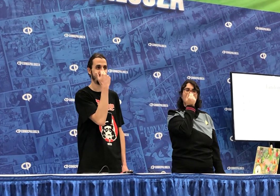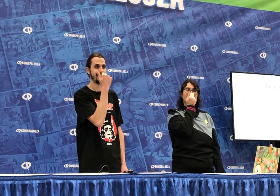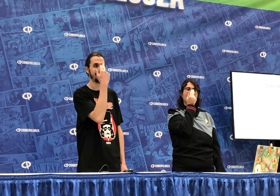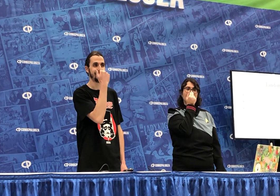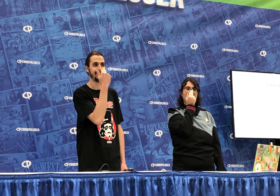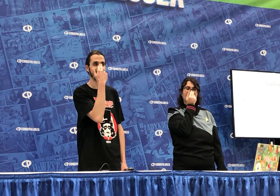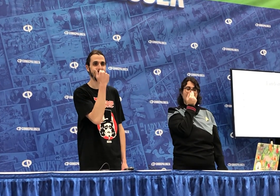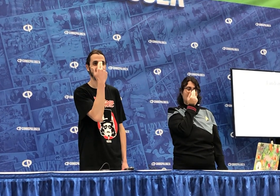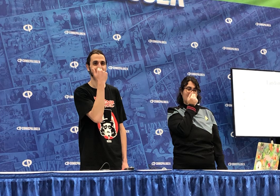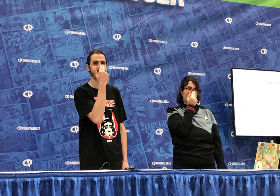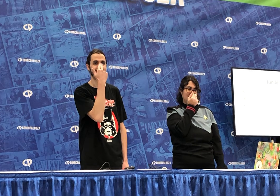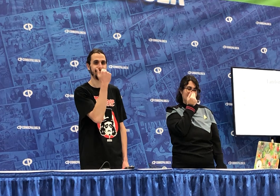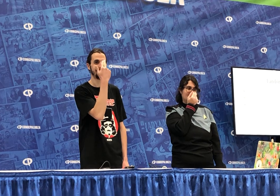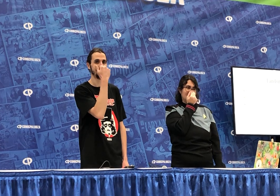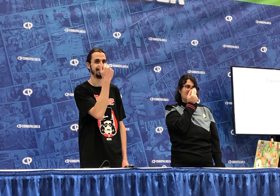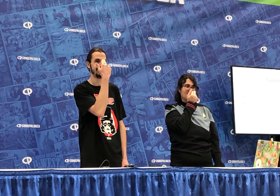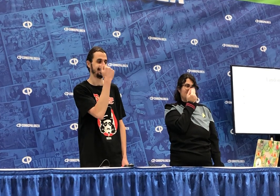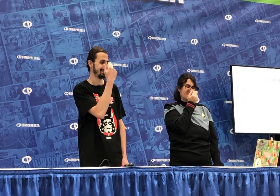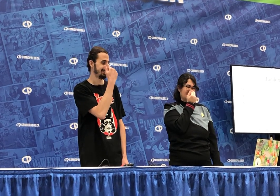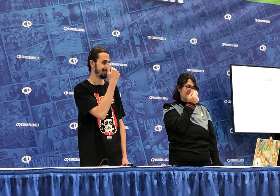Funny or comedy.